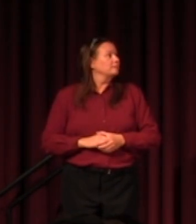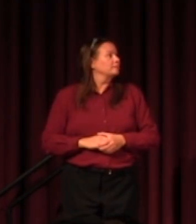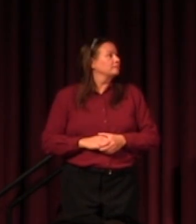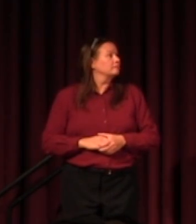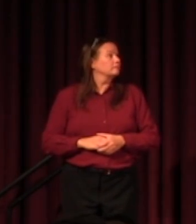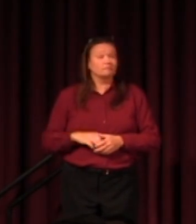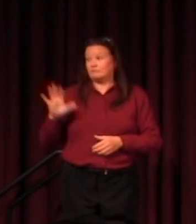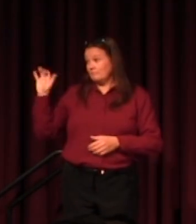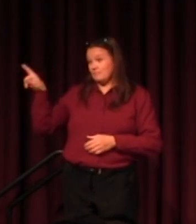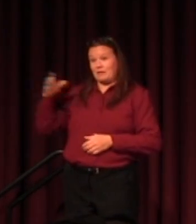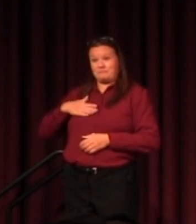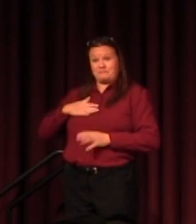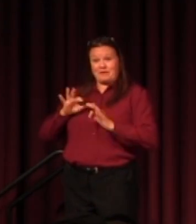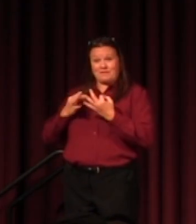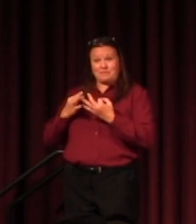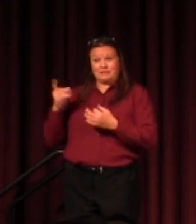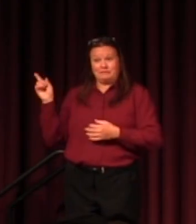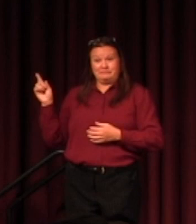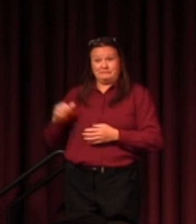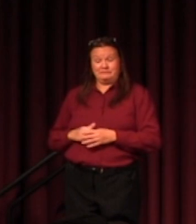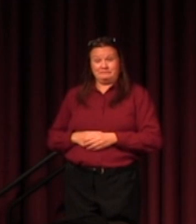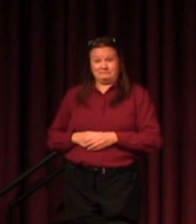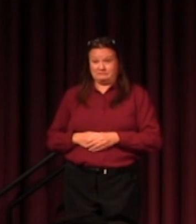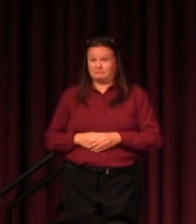That is the Whitfield family.